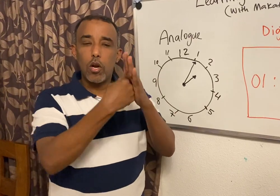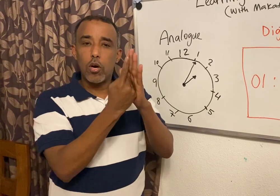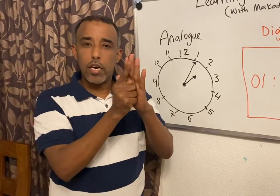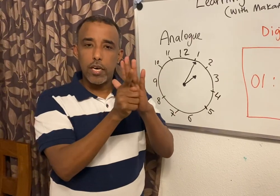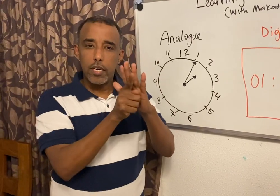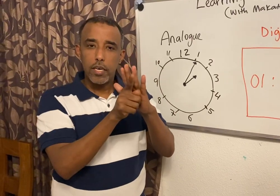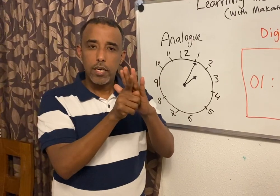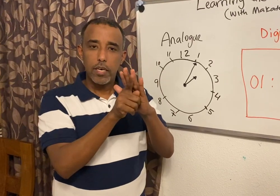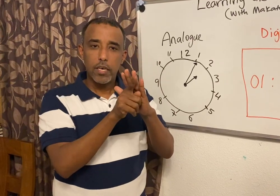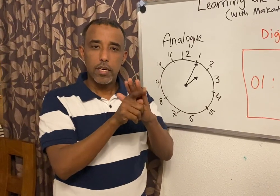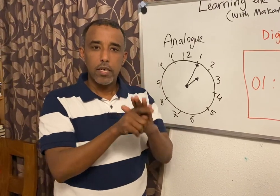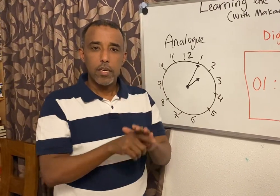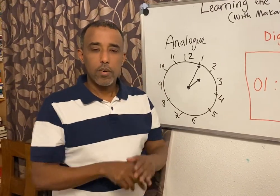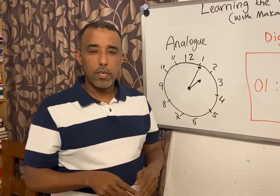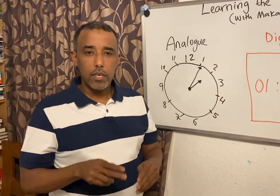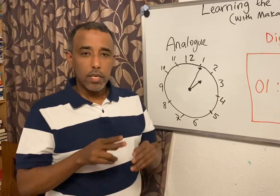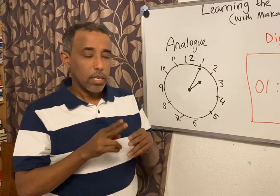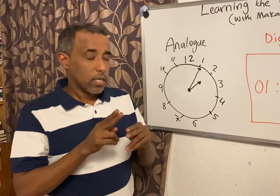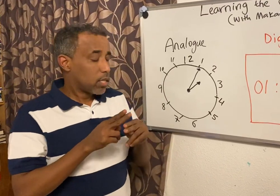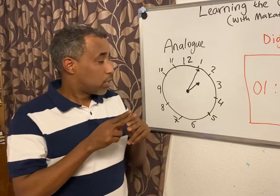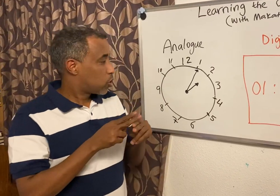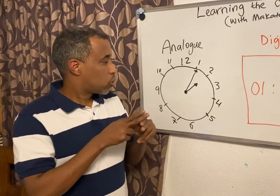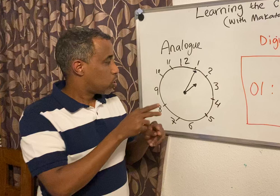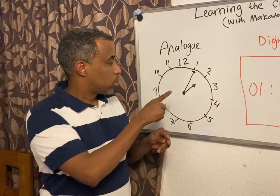clock. Okay,